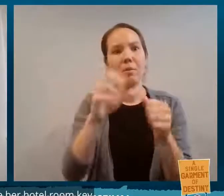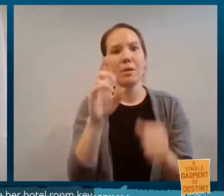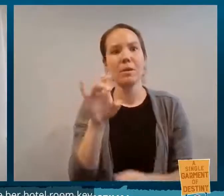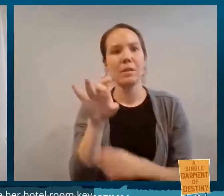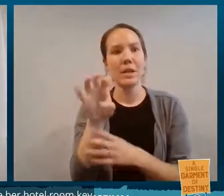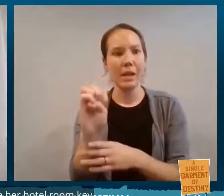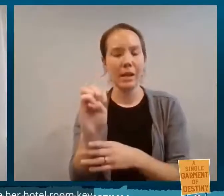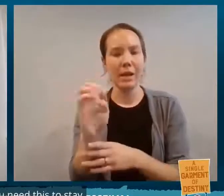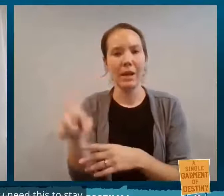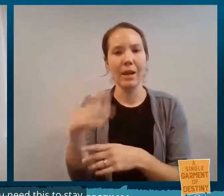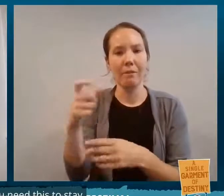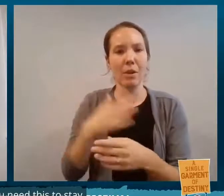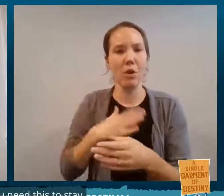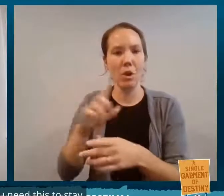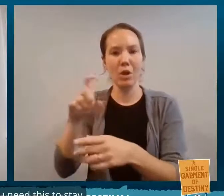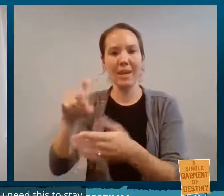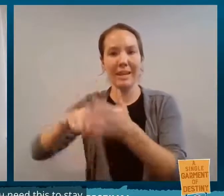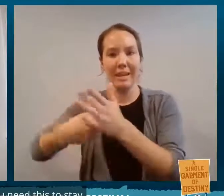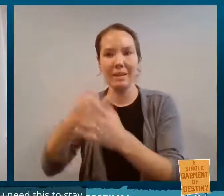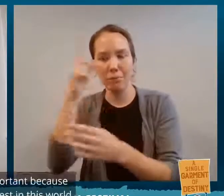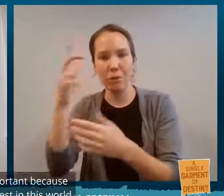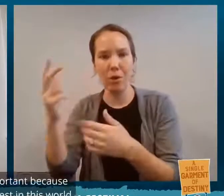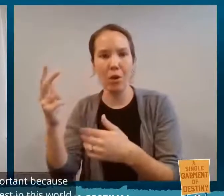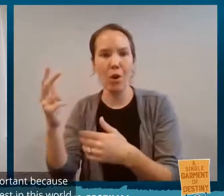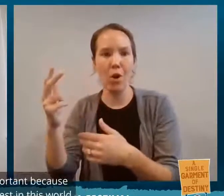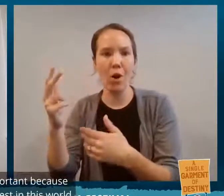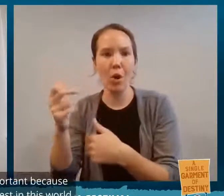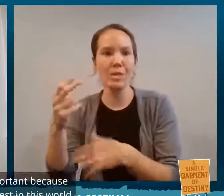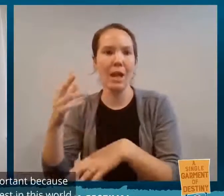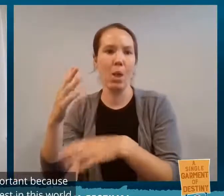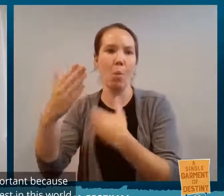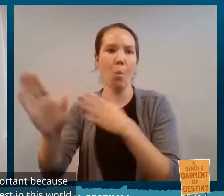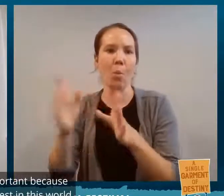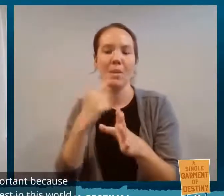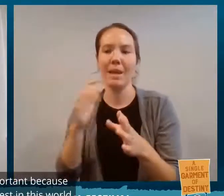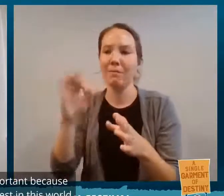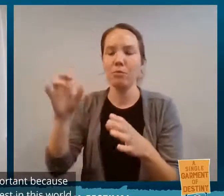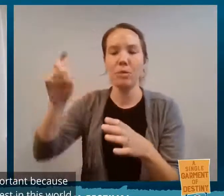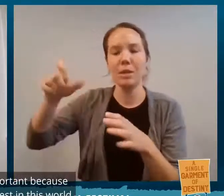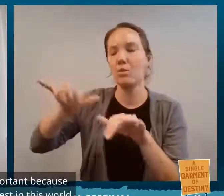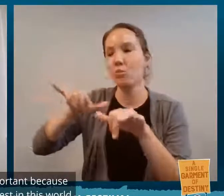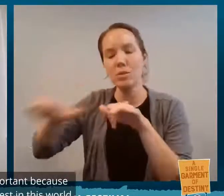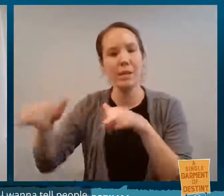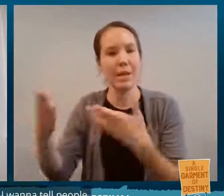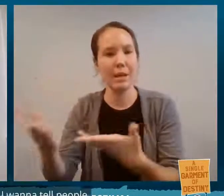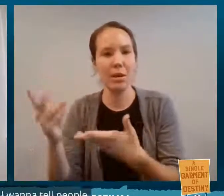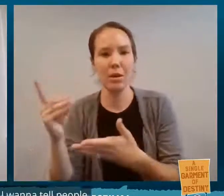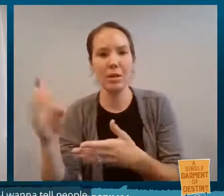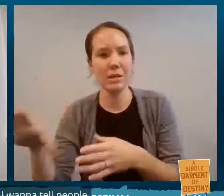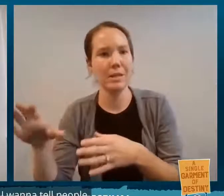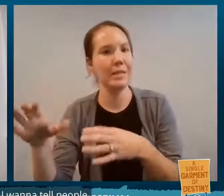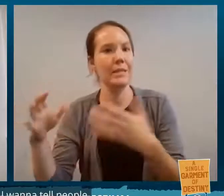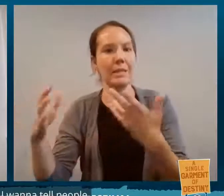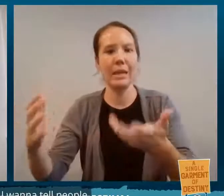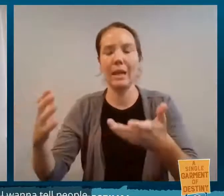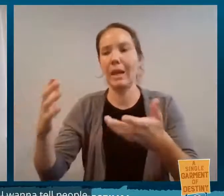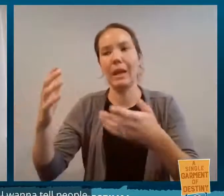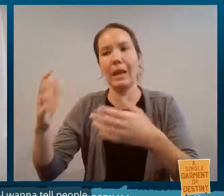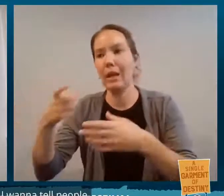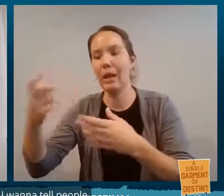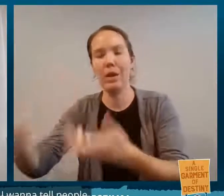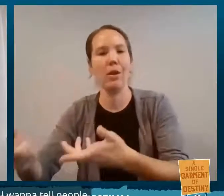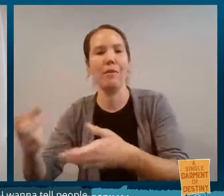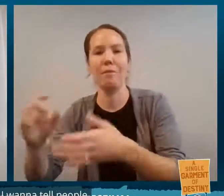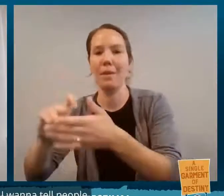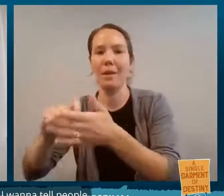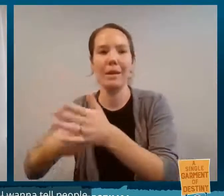her hotel room key and said, if you need this to stay, and it was important because let's be honest, in this world, I was broke. So I